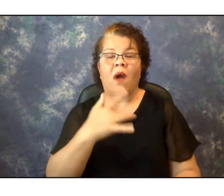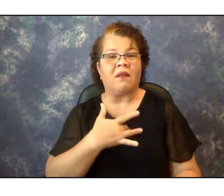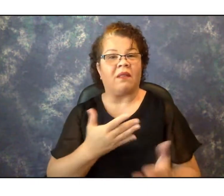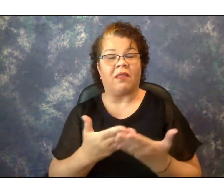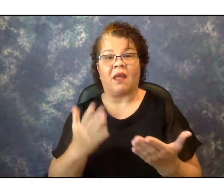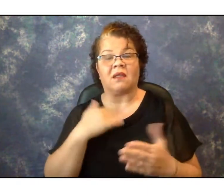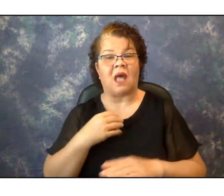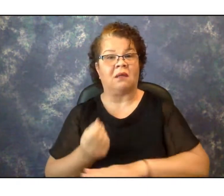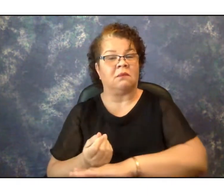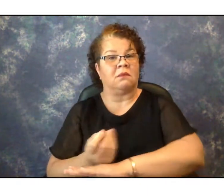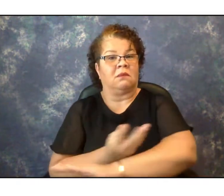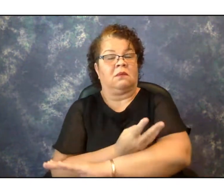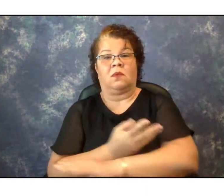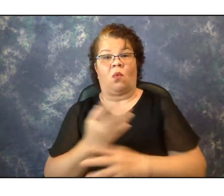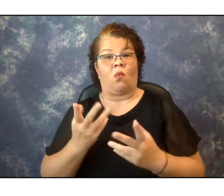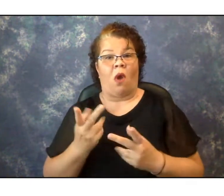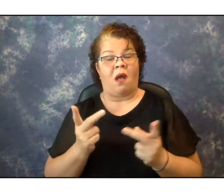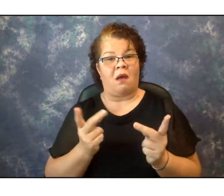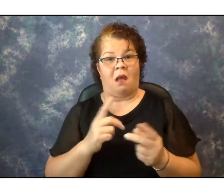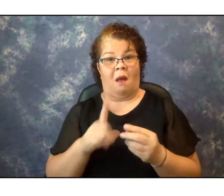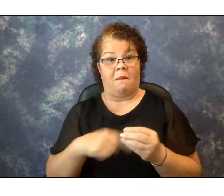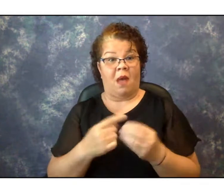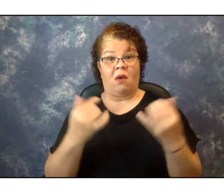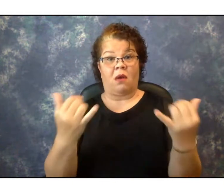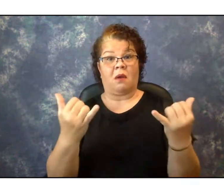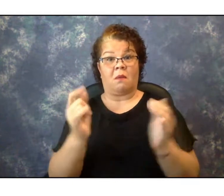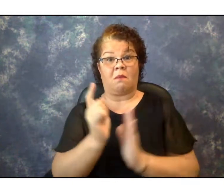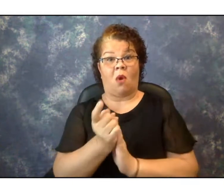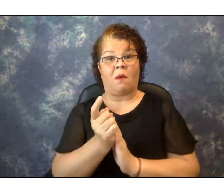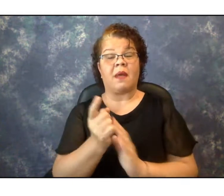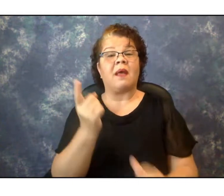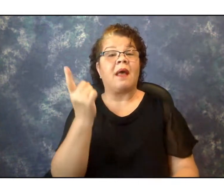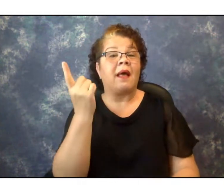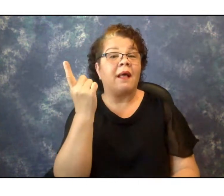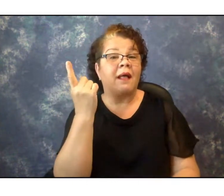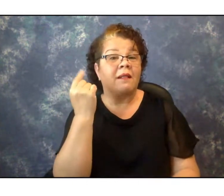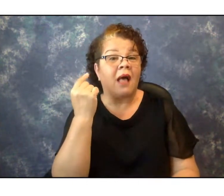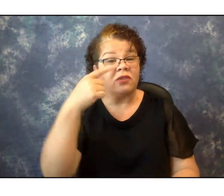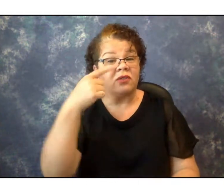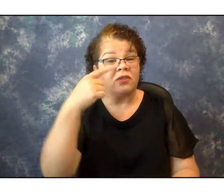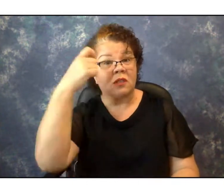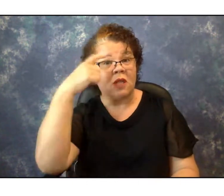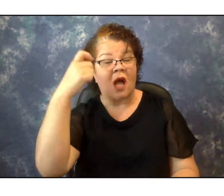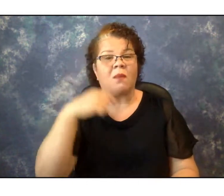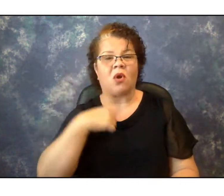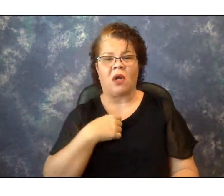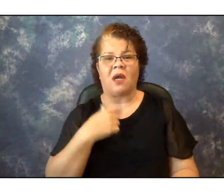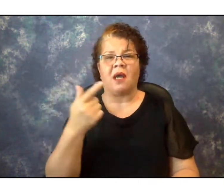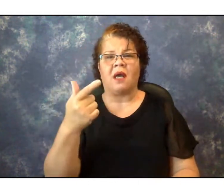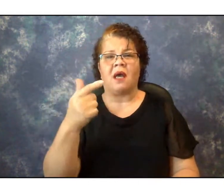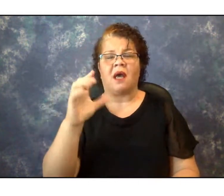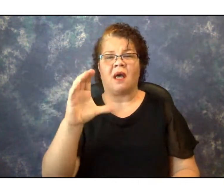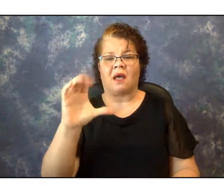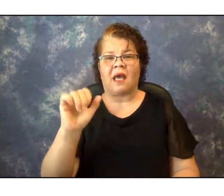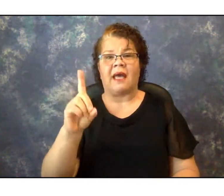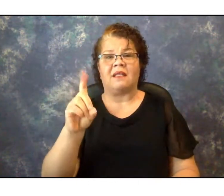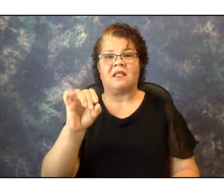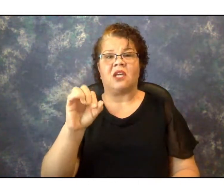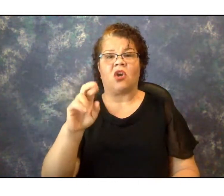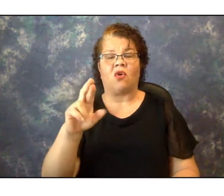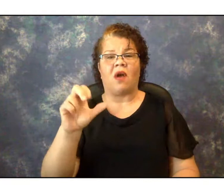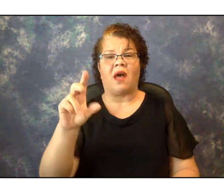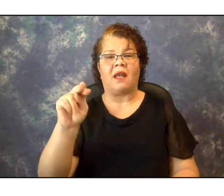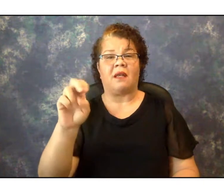also mentioned, is that there was last summer an image, I think Kadir Nelson did it, that was on the New Yorker, and it had George Floyd and